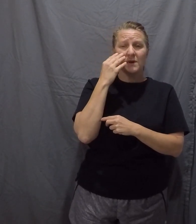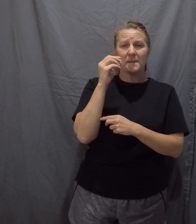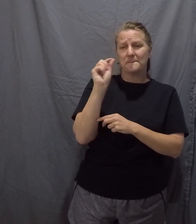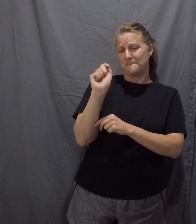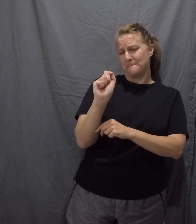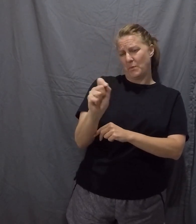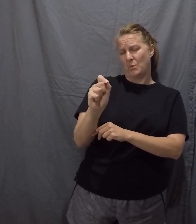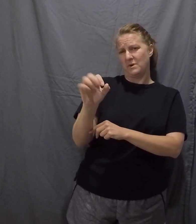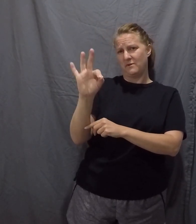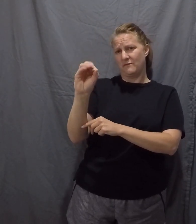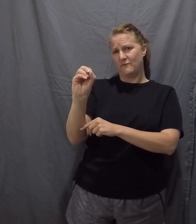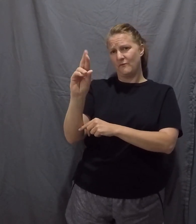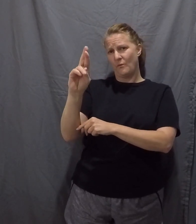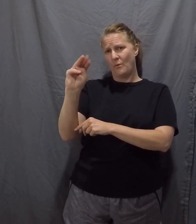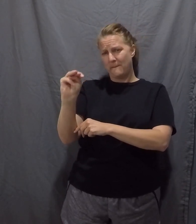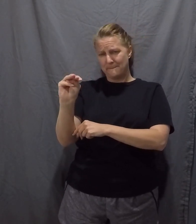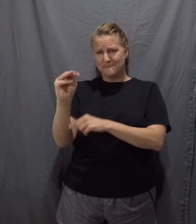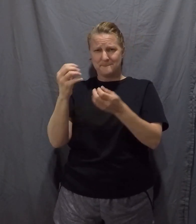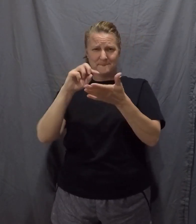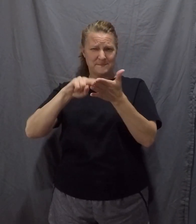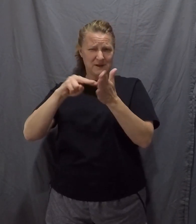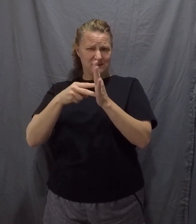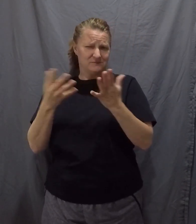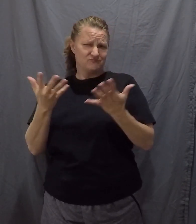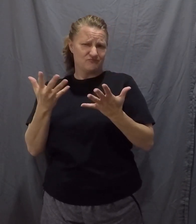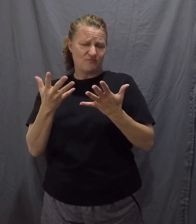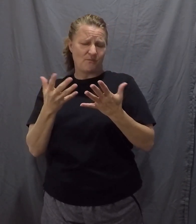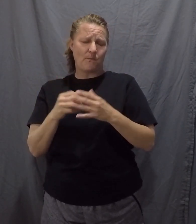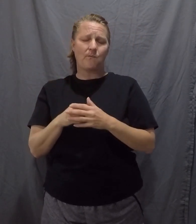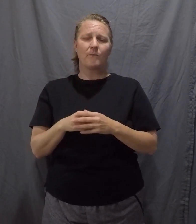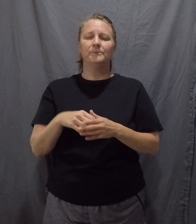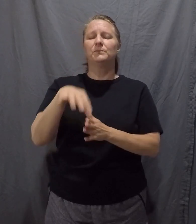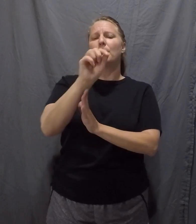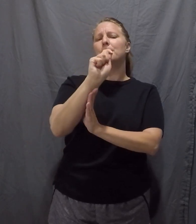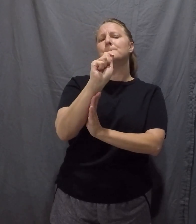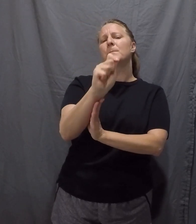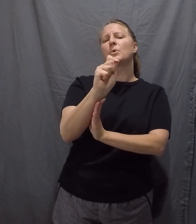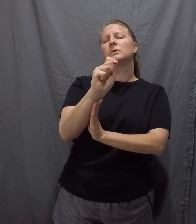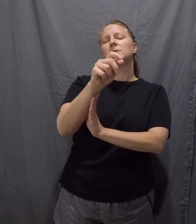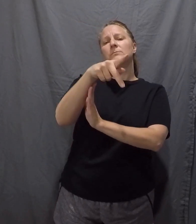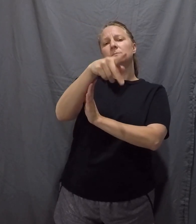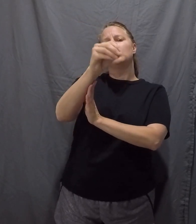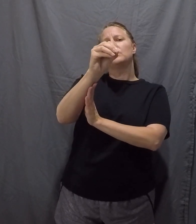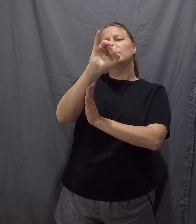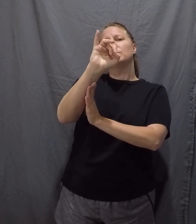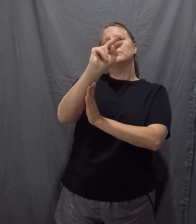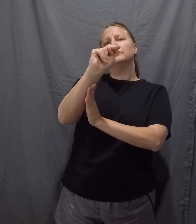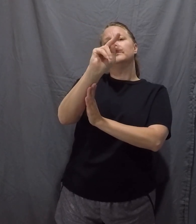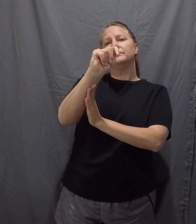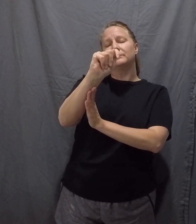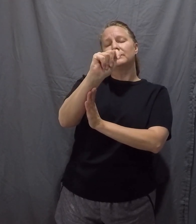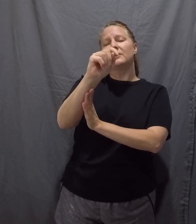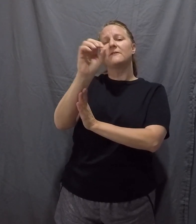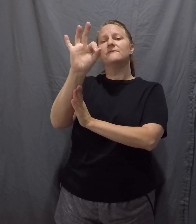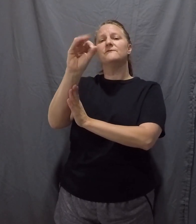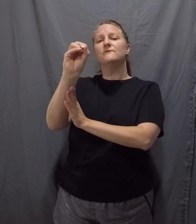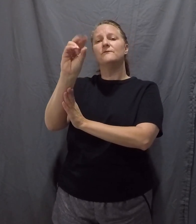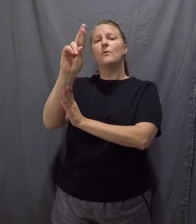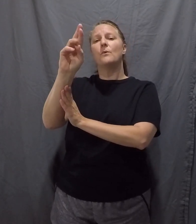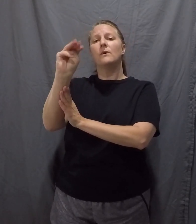typing something on Word or on an email, point form is also called bullet, which is so